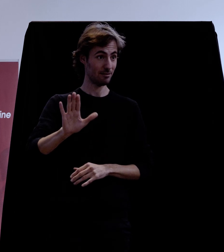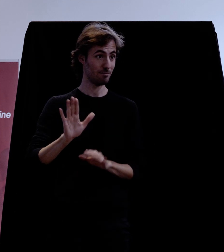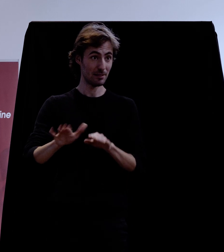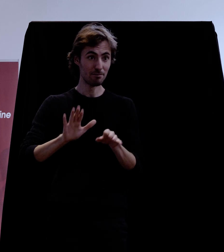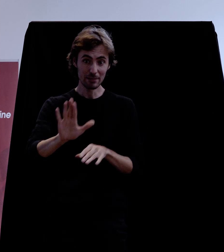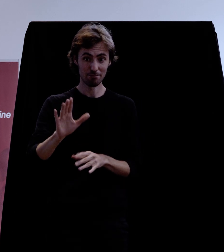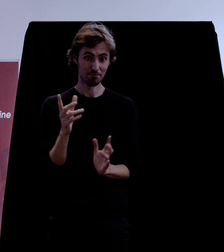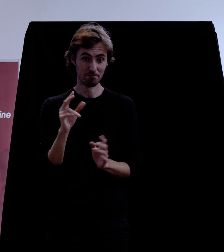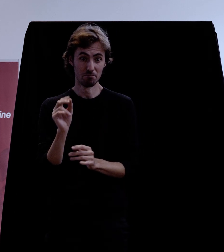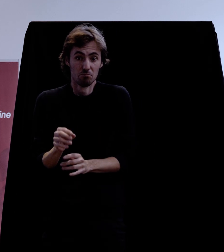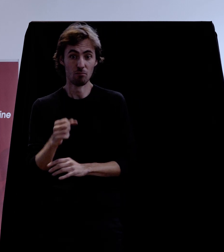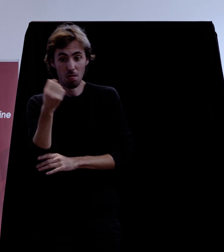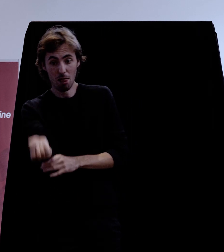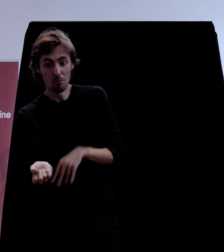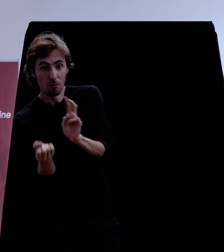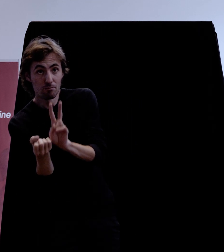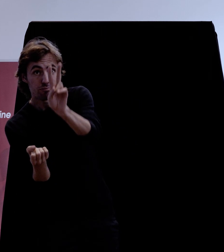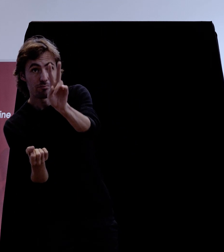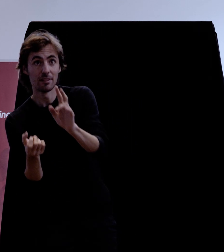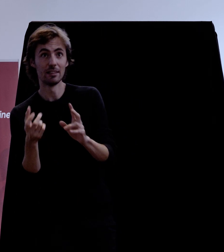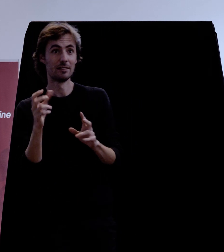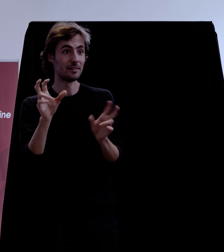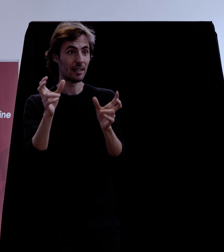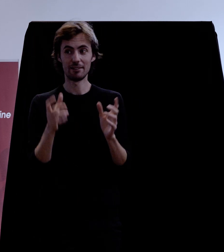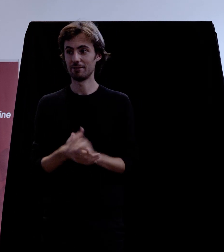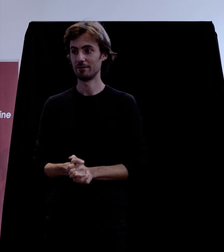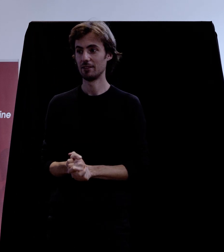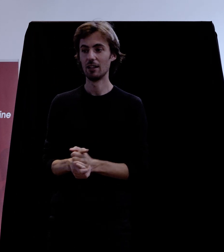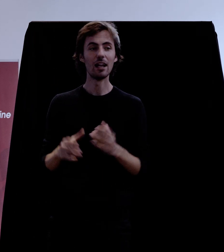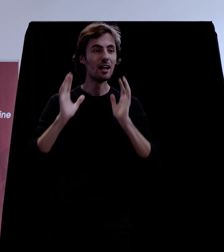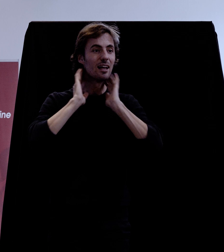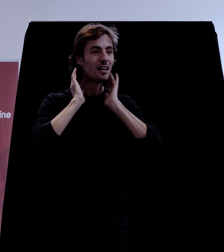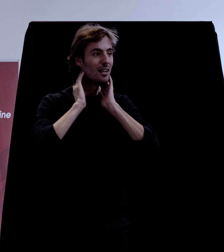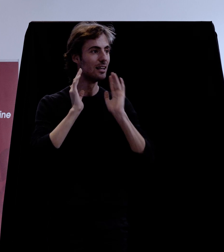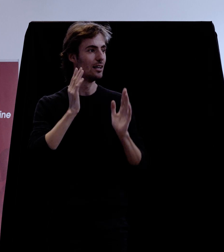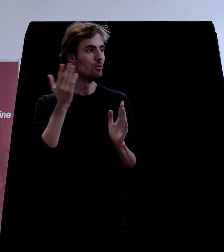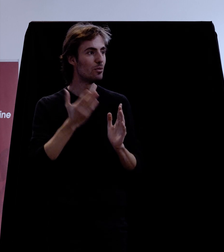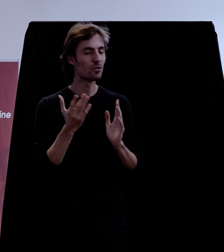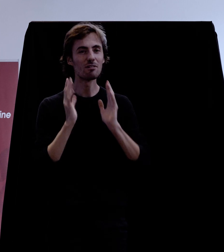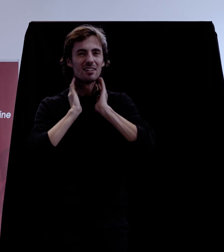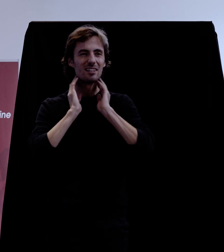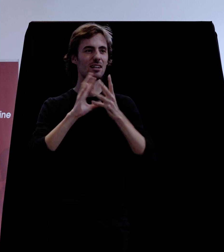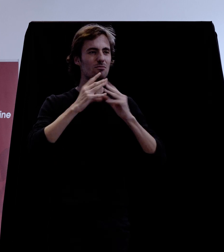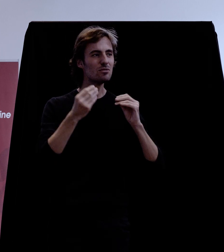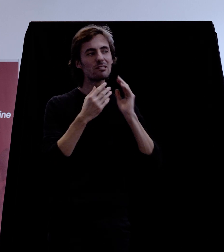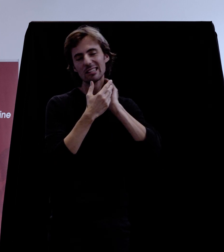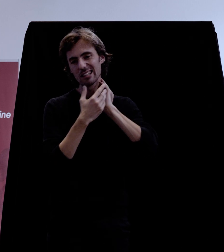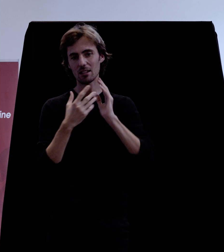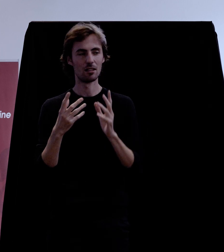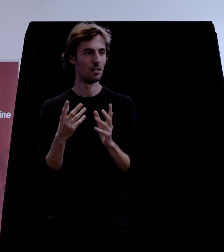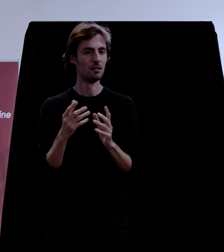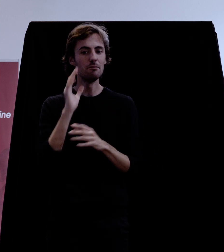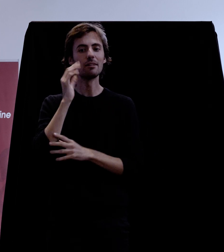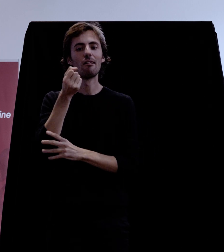up requires a lot of muscles in your neck. But if you're hanging upside down, those muscles can relax. So you've